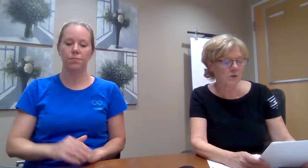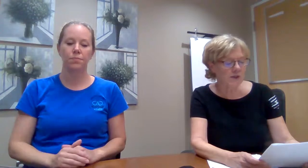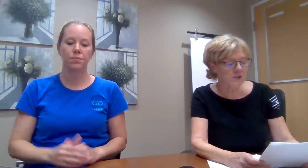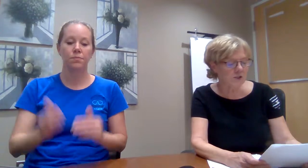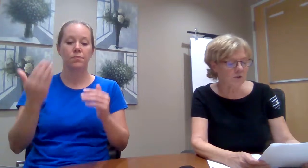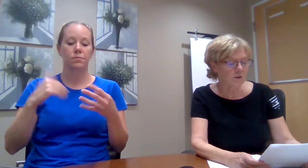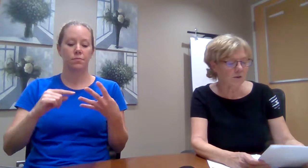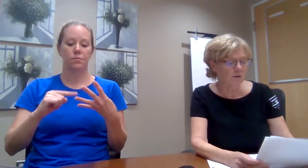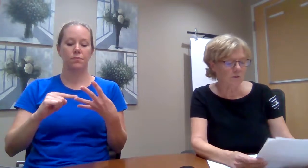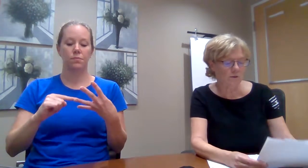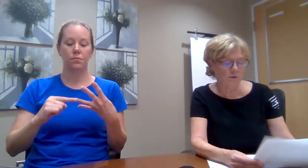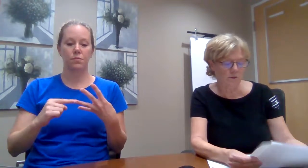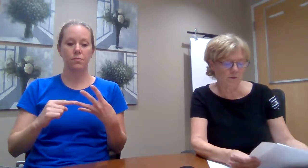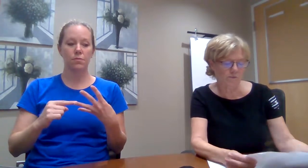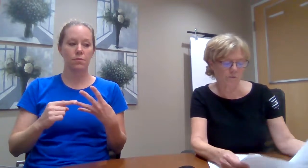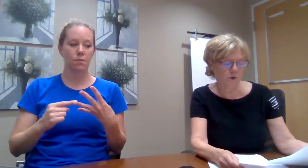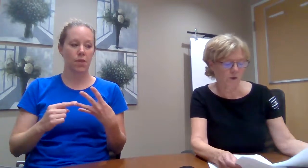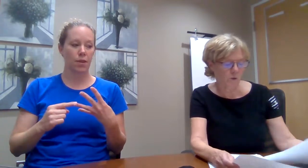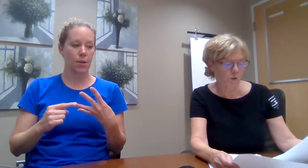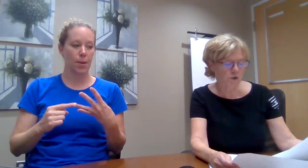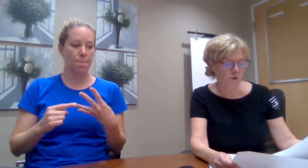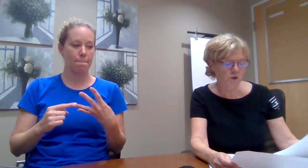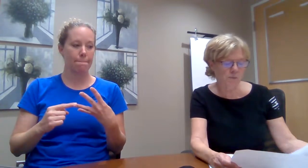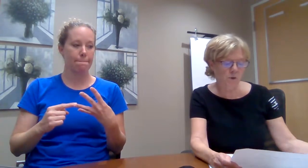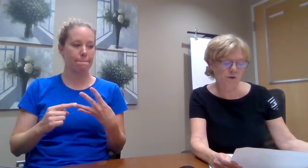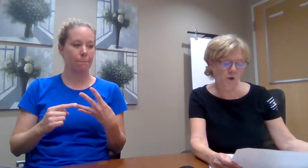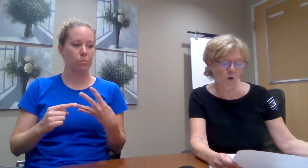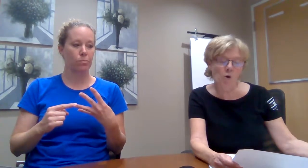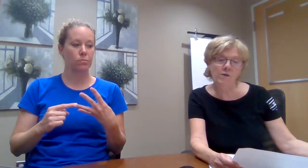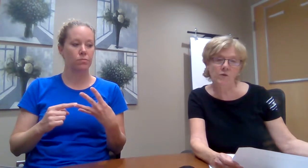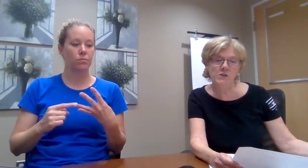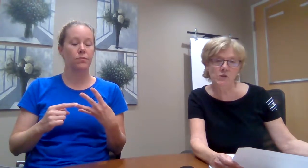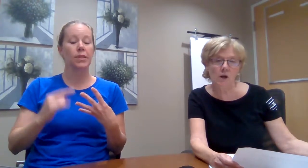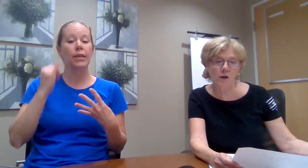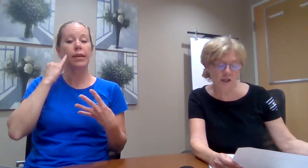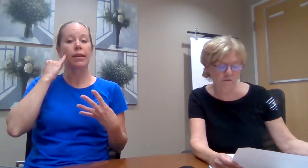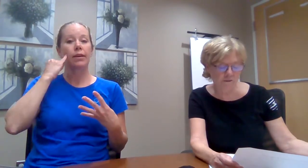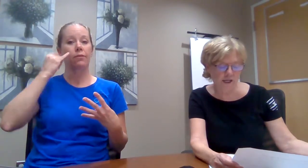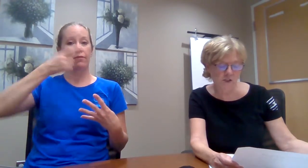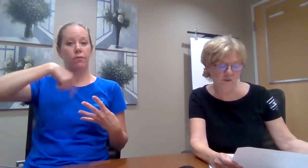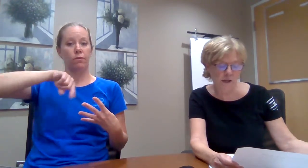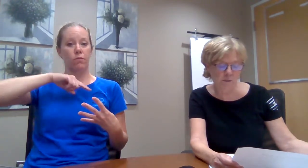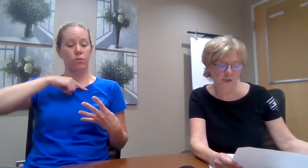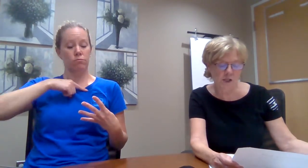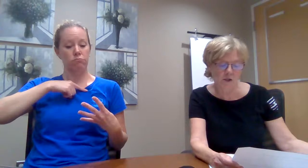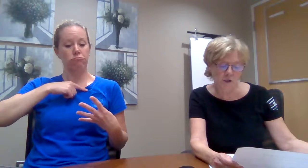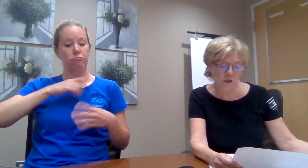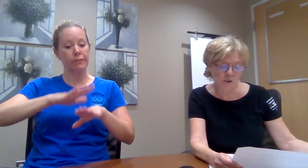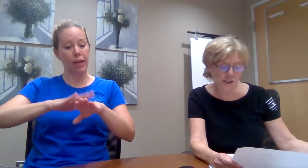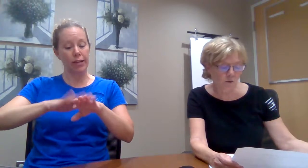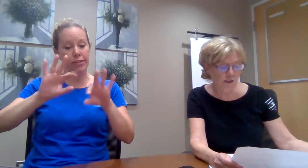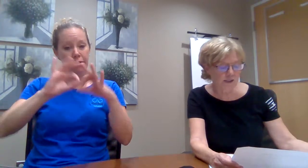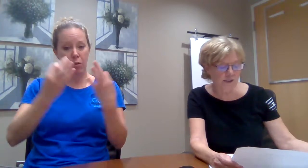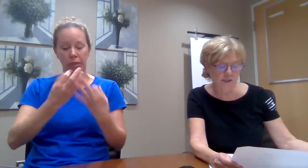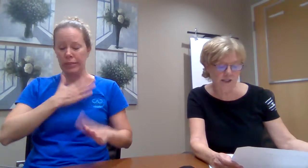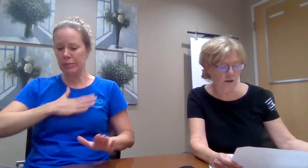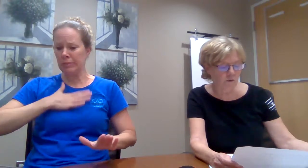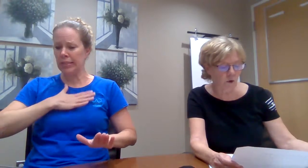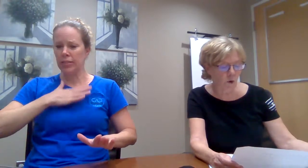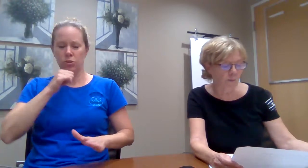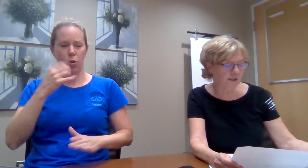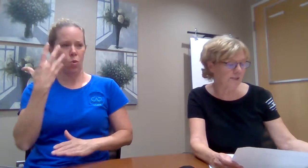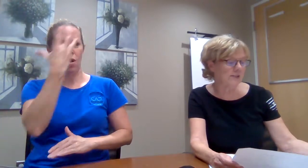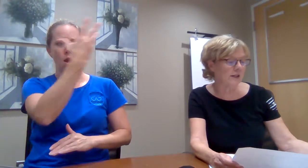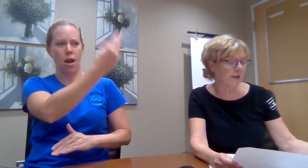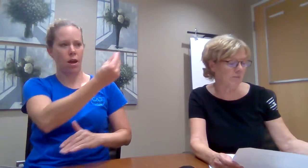The next question, would you support the home if we strongly advise families not to take residents out